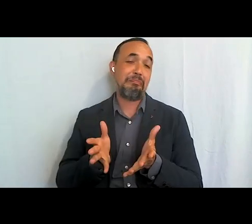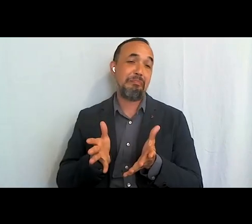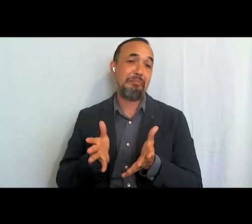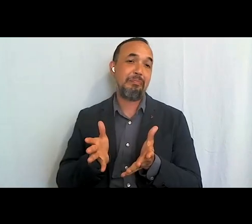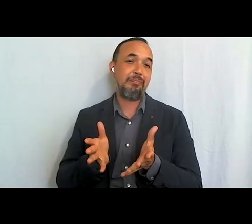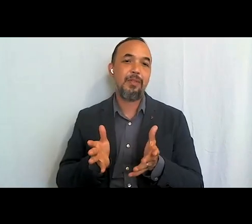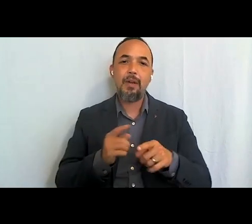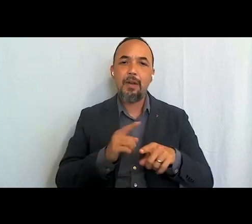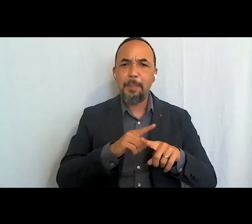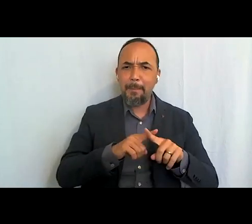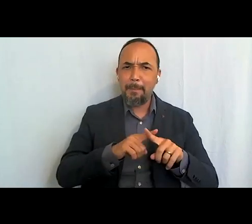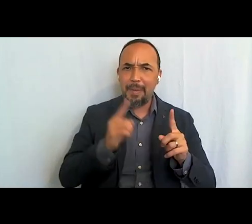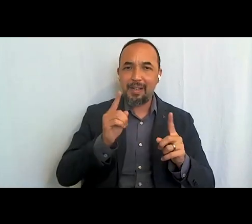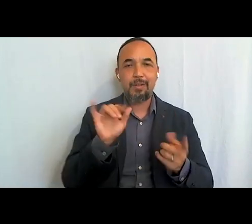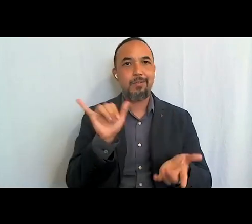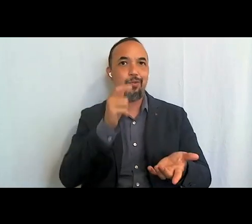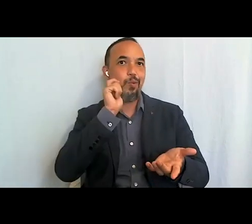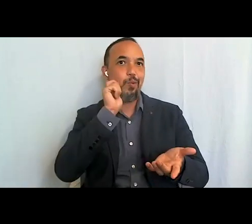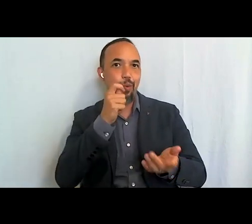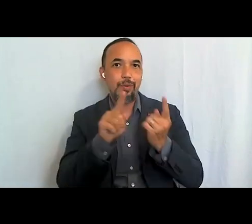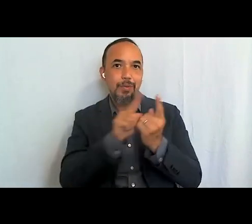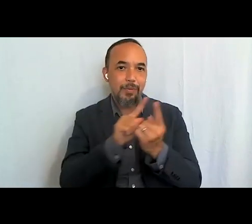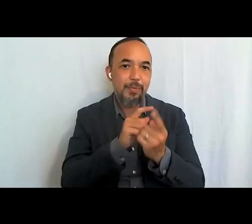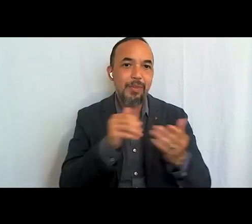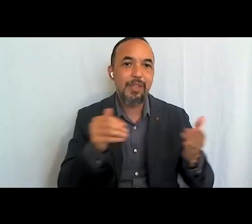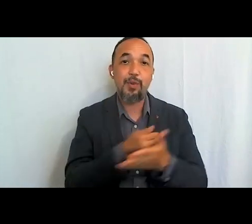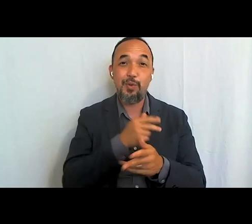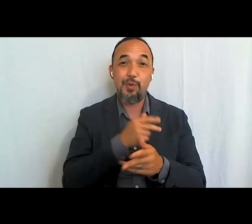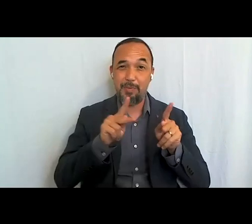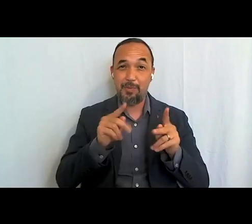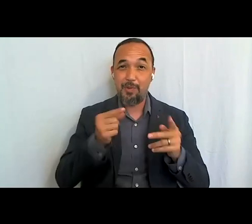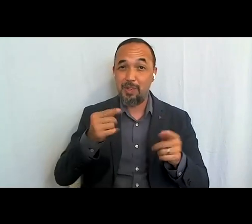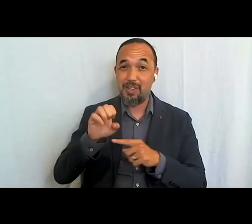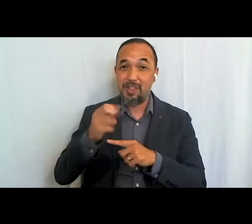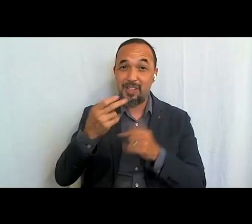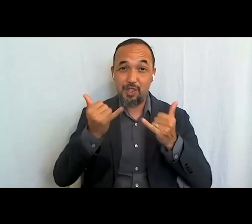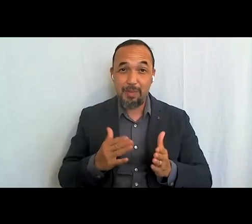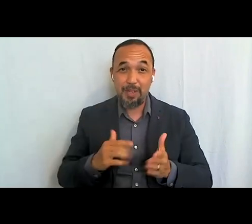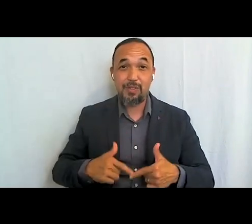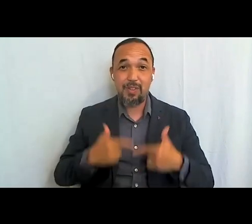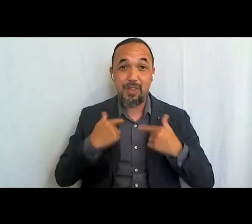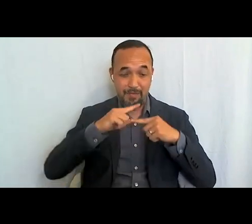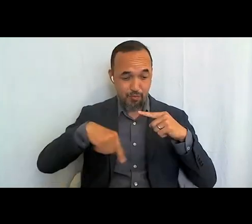also awesome to meet new people from around the world. We're in over 100 countries, and I don't think I've ever met